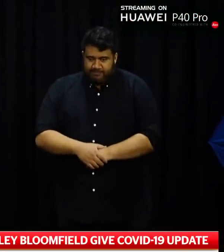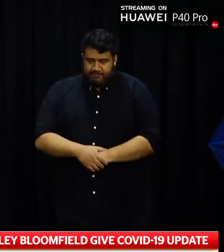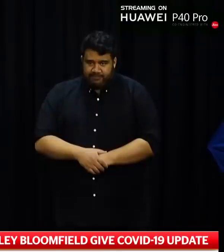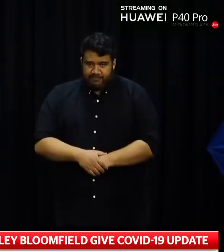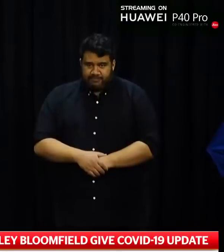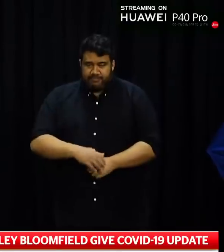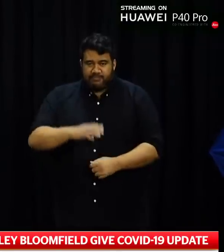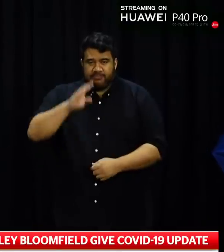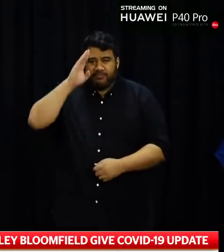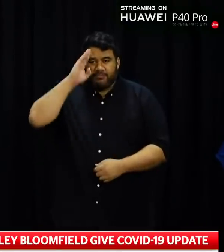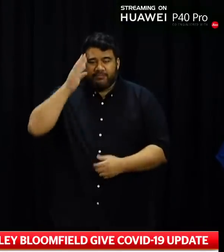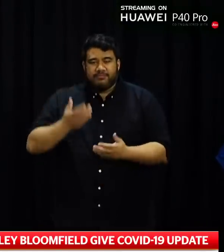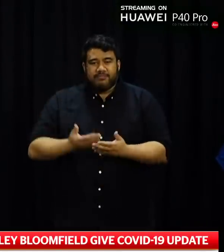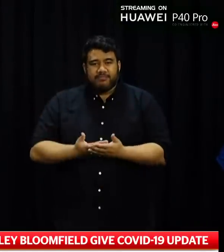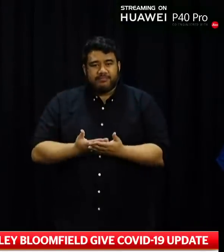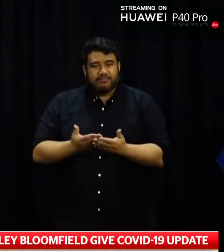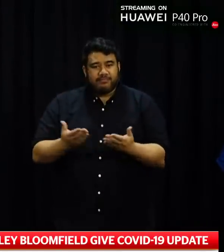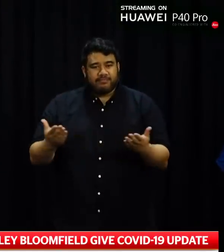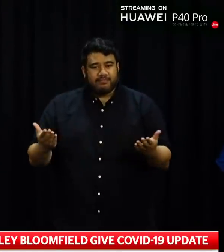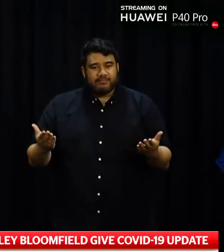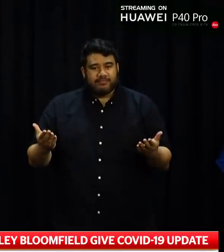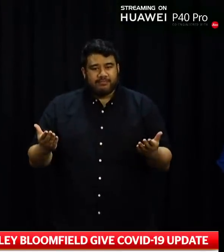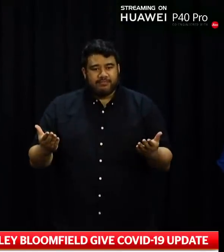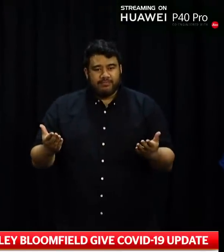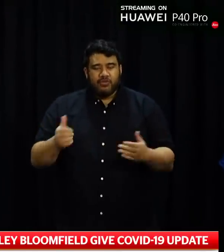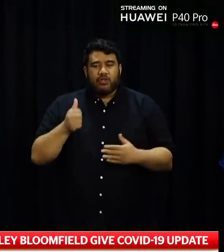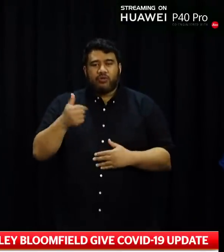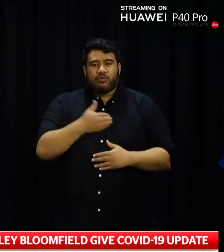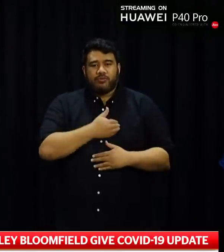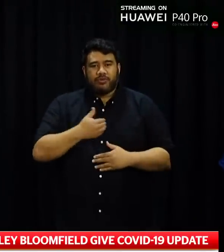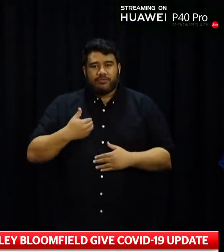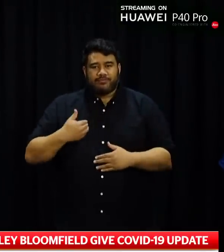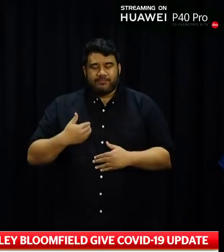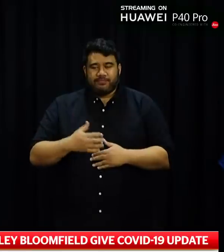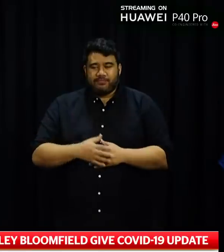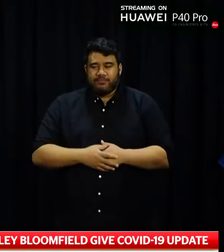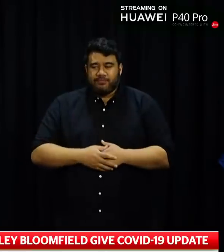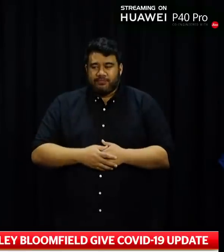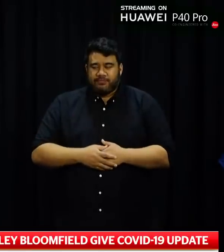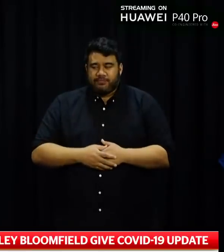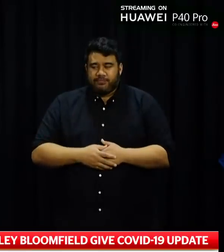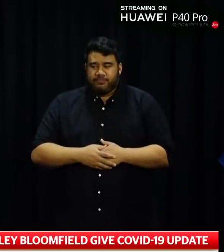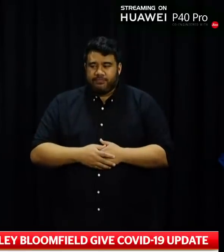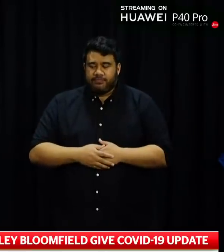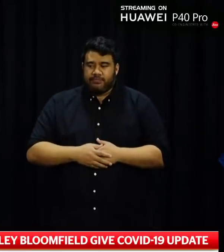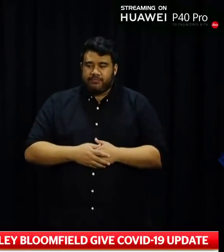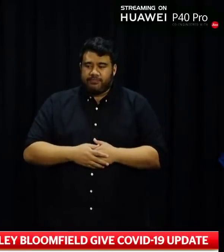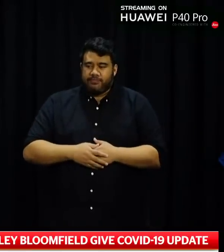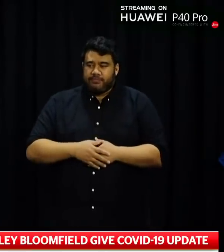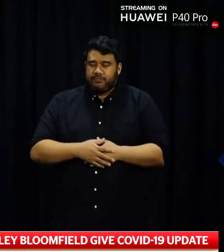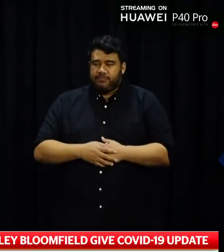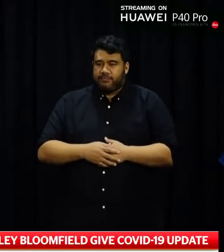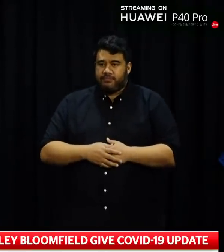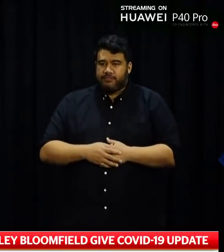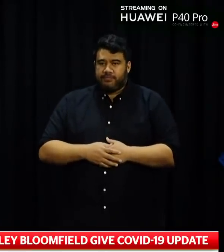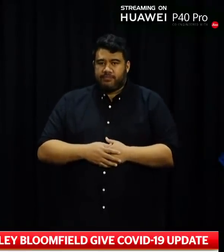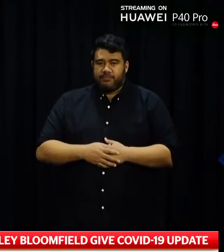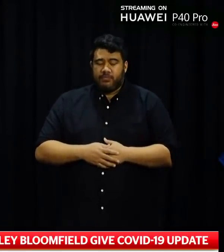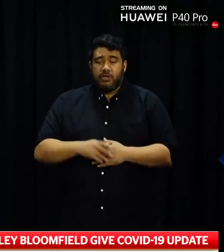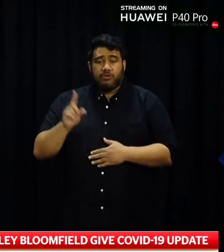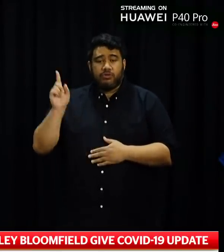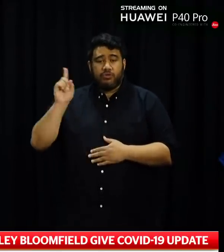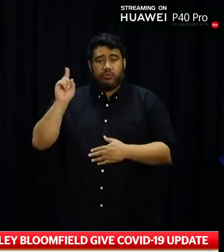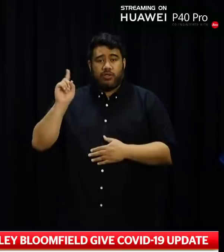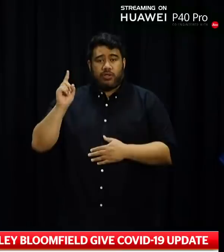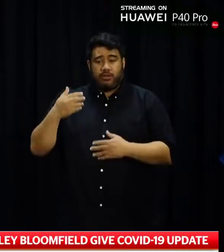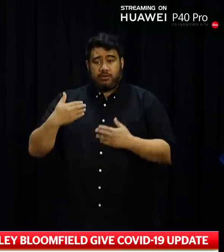Kia ora koutou katoa and good morning. There are a range of things that Dr. Bloomfield and I wish to